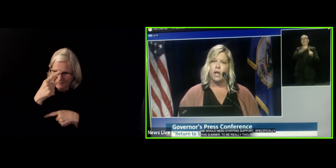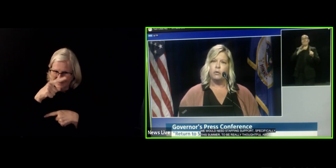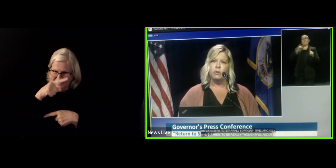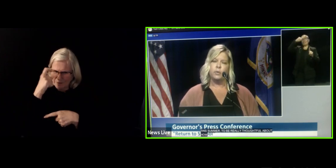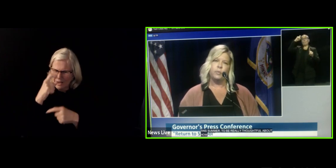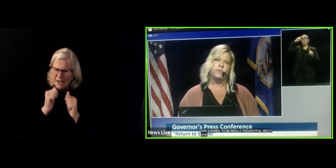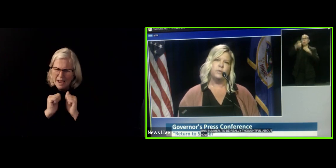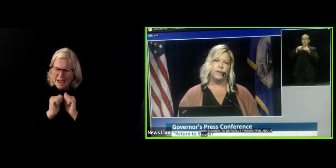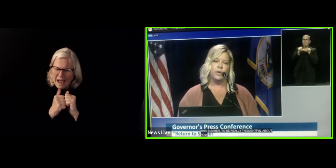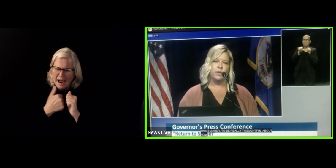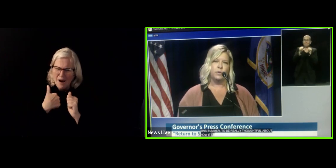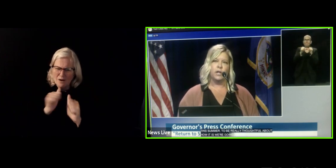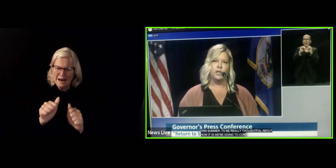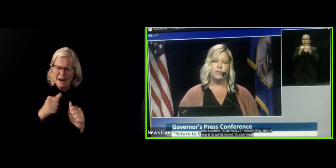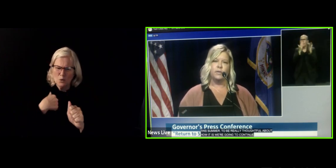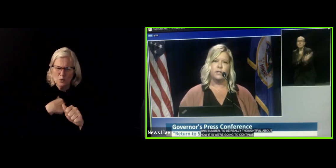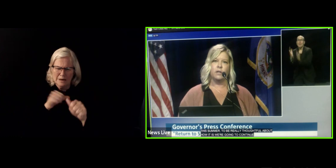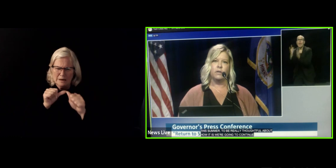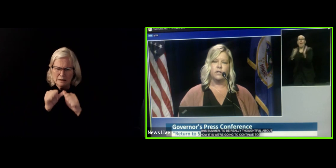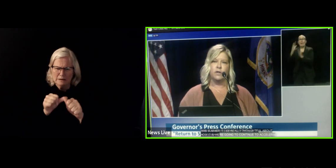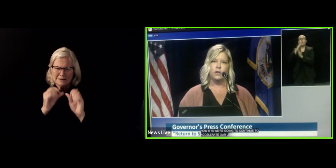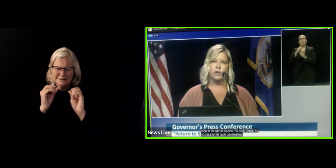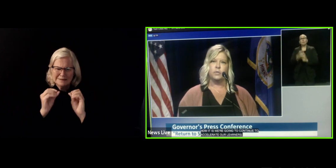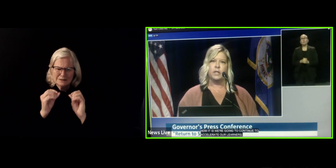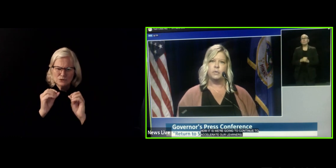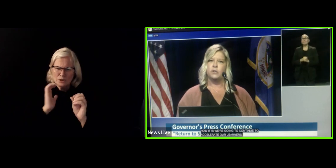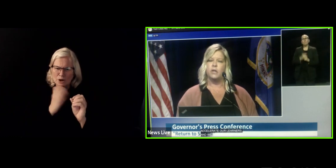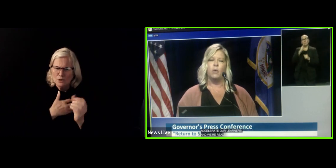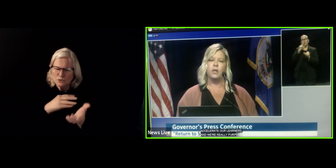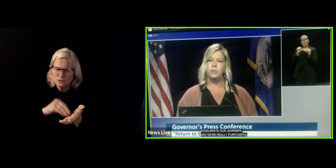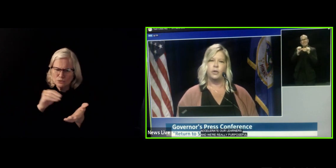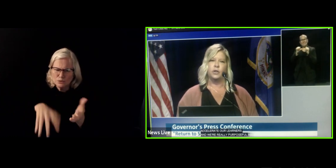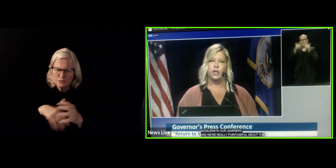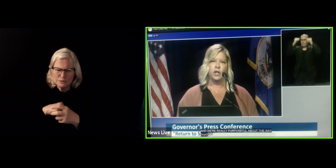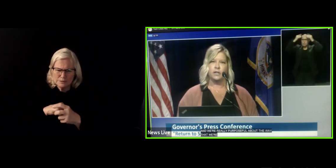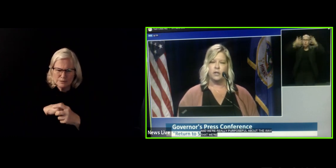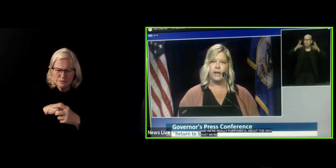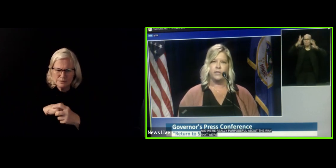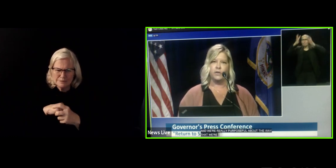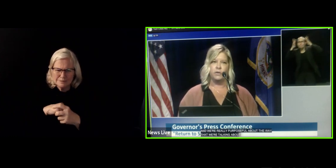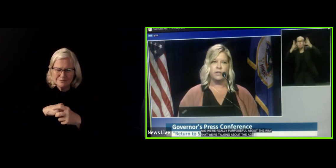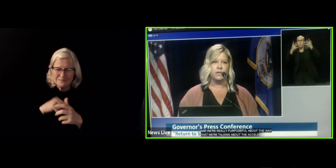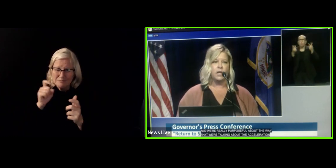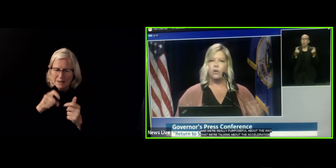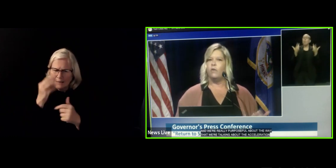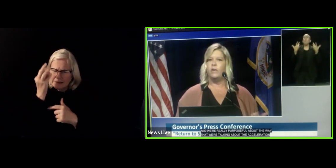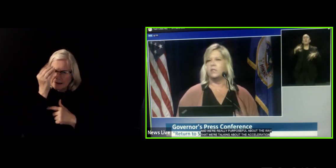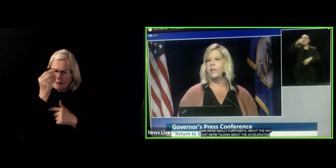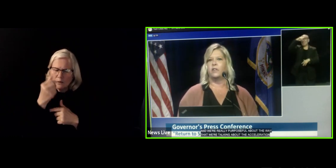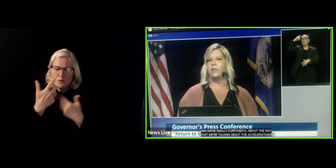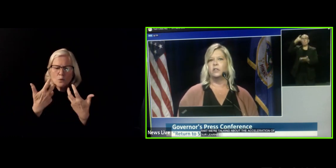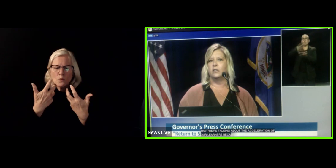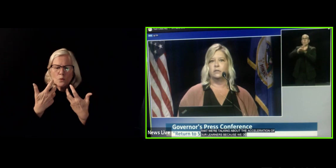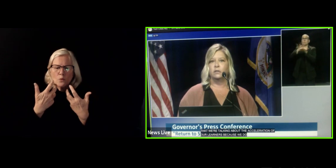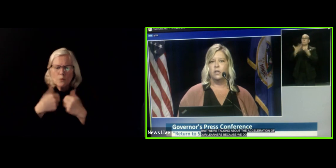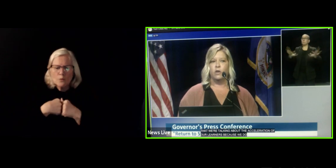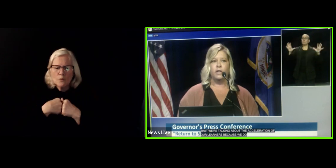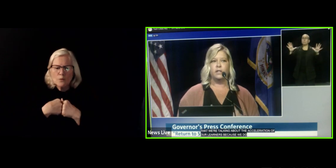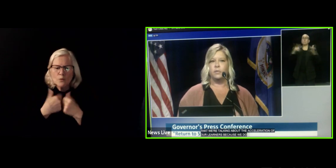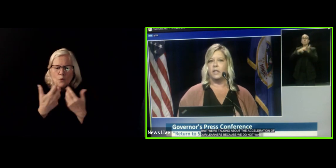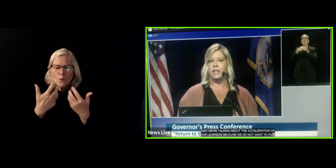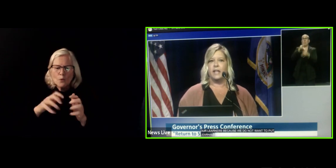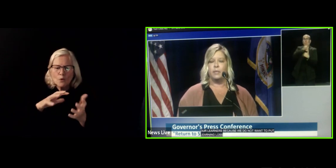And we're really purposeful about the way that we're talking about the acceleration of our learners, because we do not want to put learning loss on the backs of our students. COVID is not their fault.